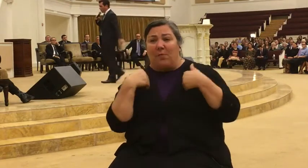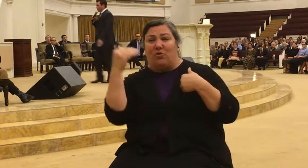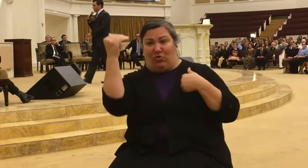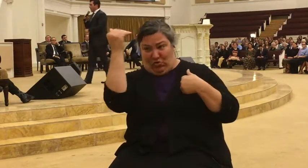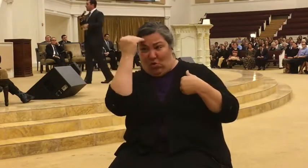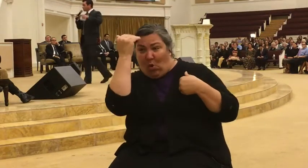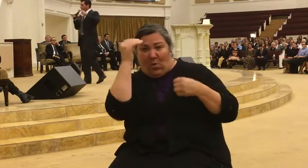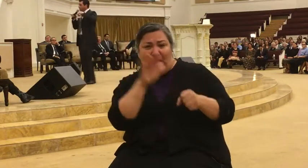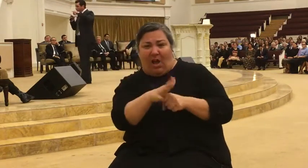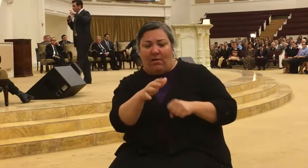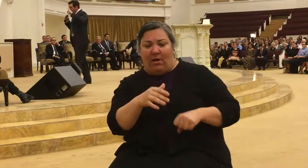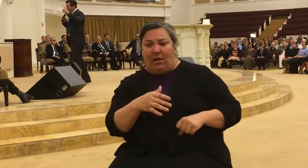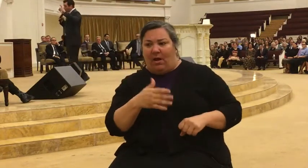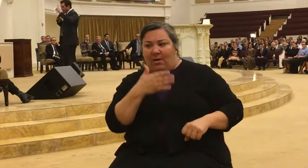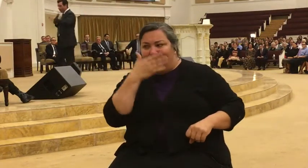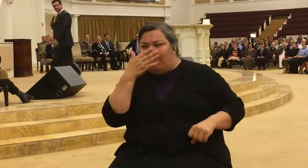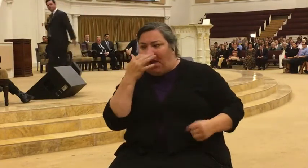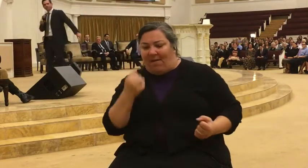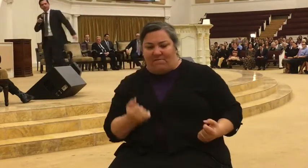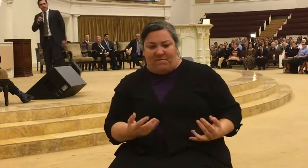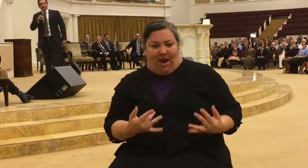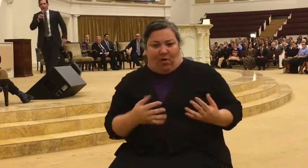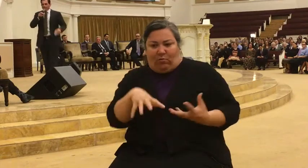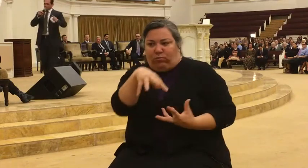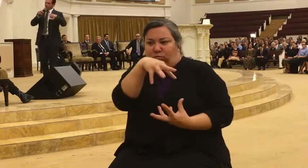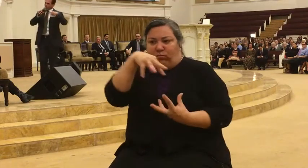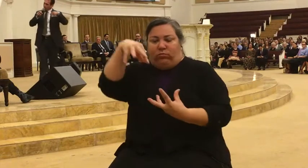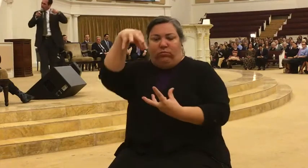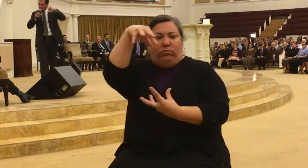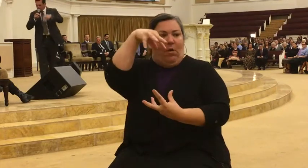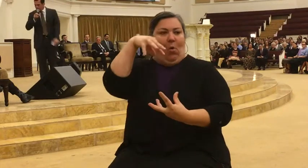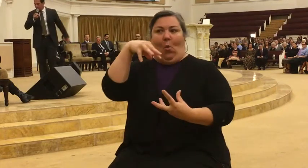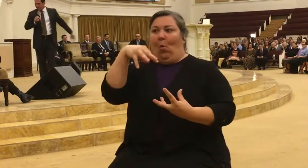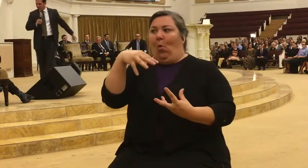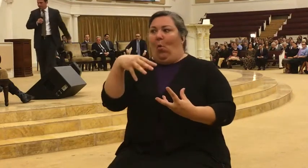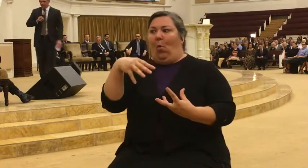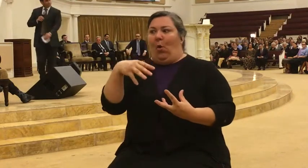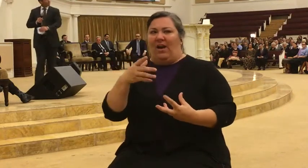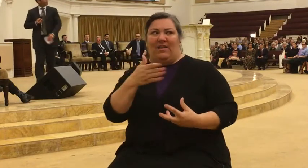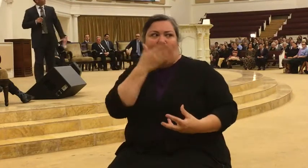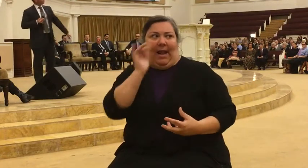know that I smell something burning, and it smells a lot like me.